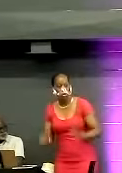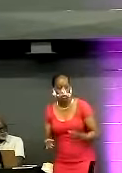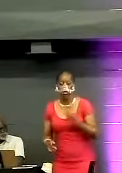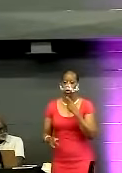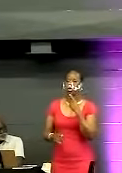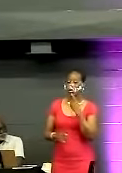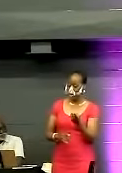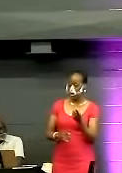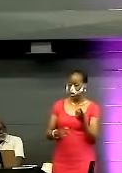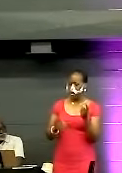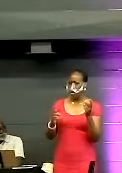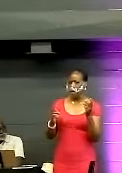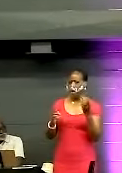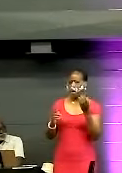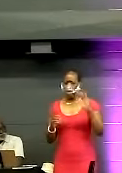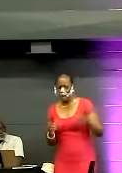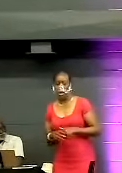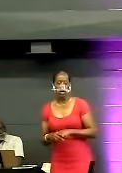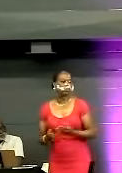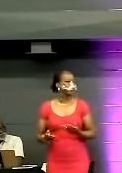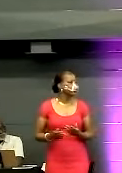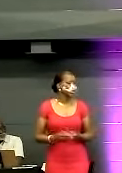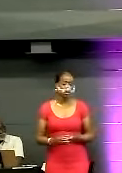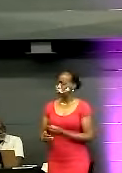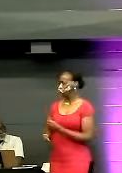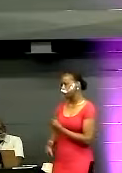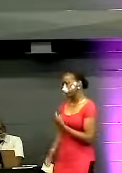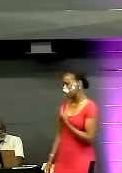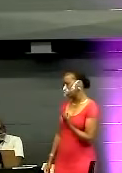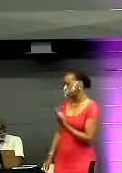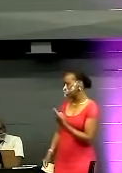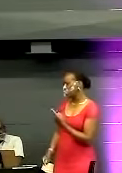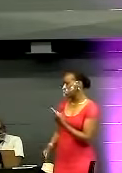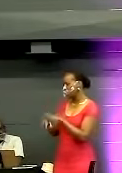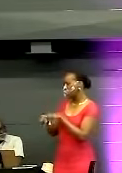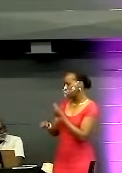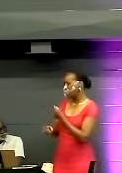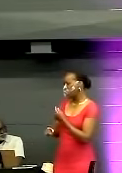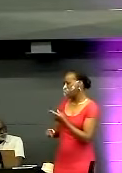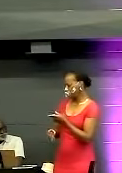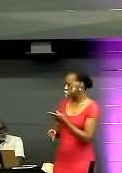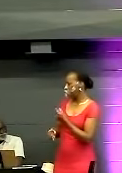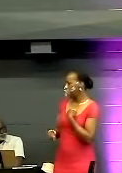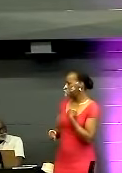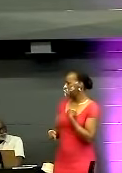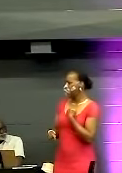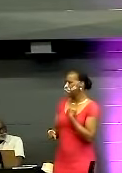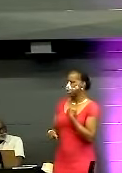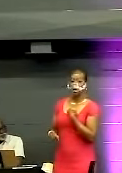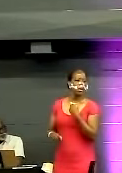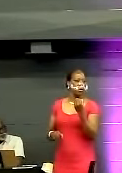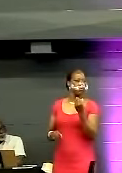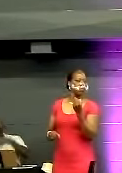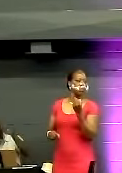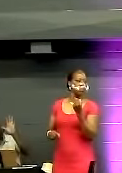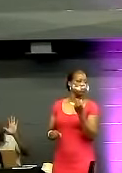up to you and be like, Mr. Bradford, somebody called me the S word. Now, in my mind, S word, cuss word, because Minister Armwood told